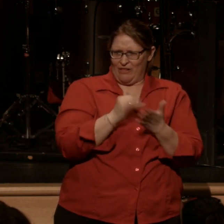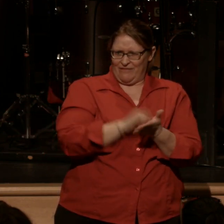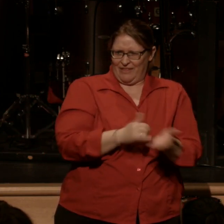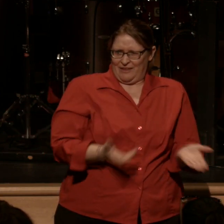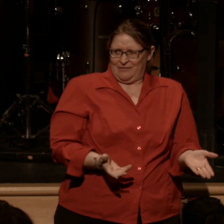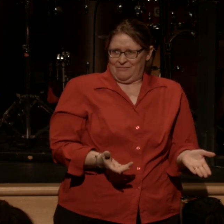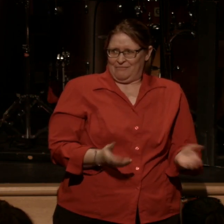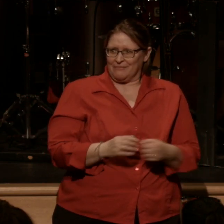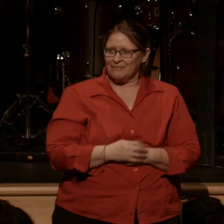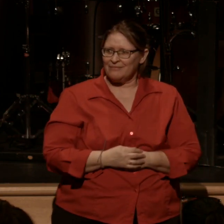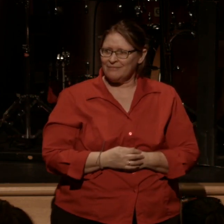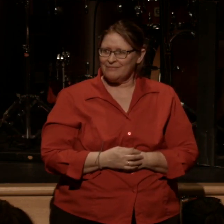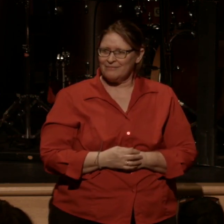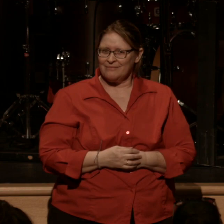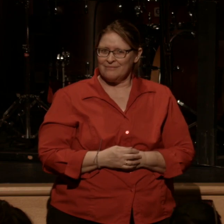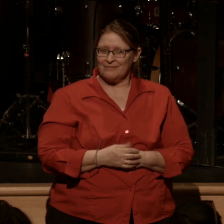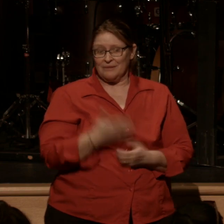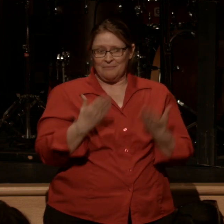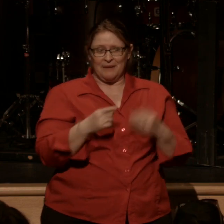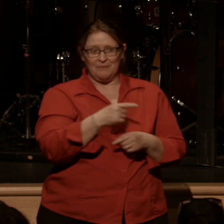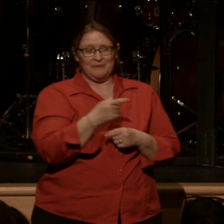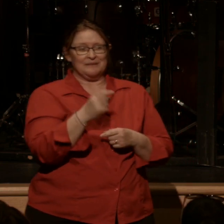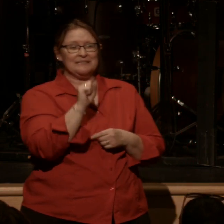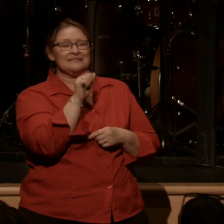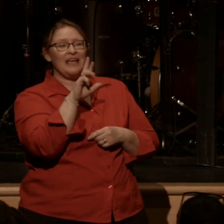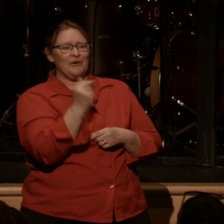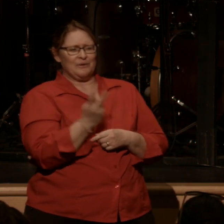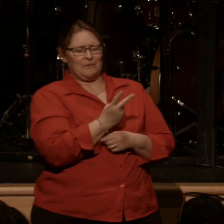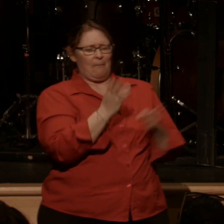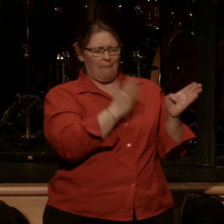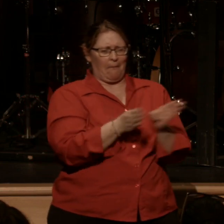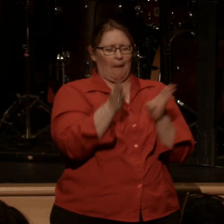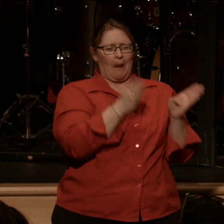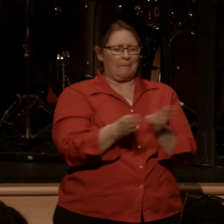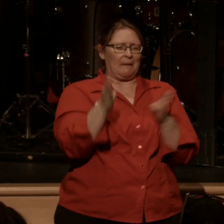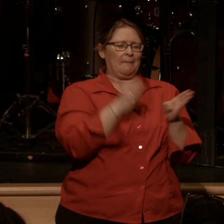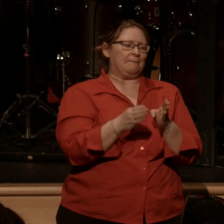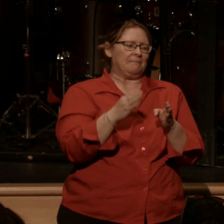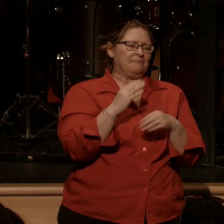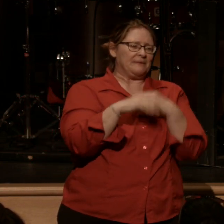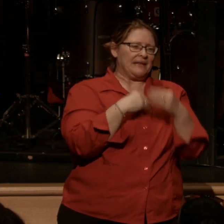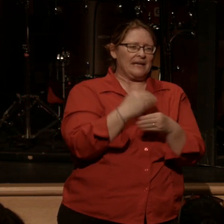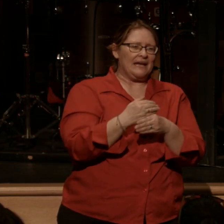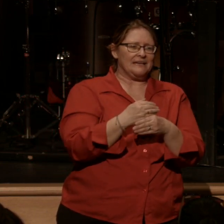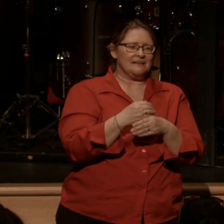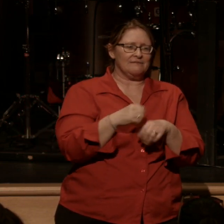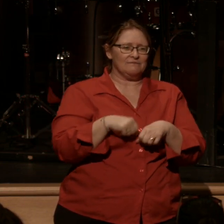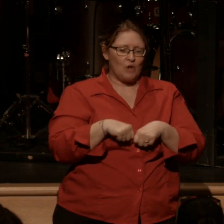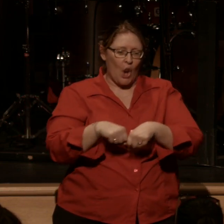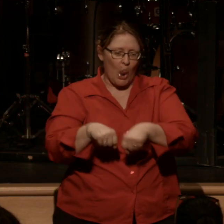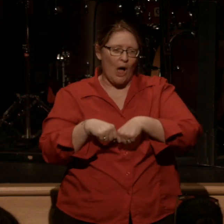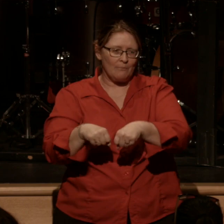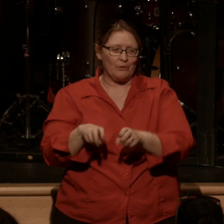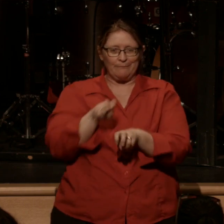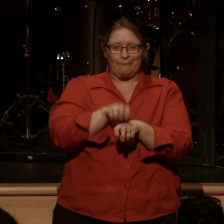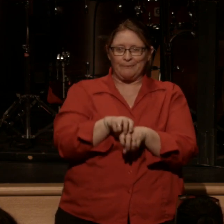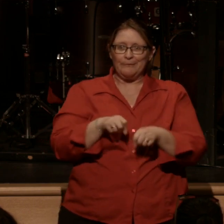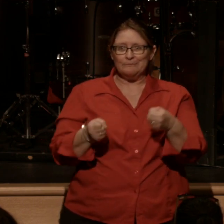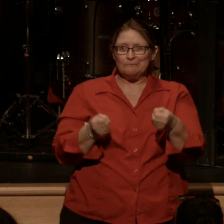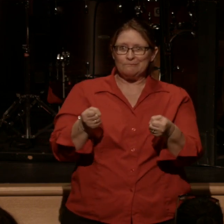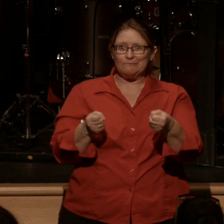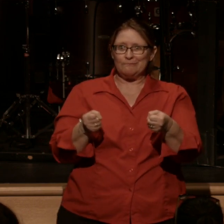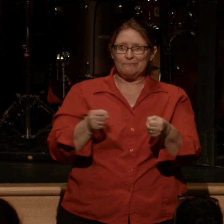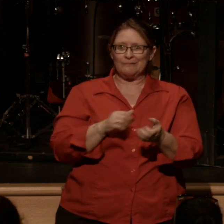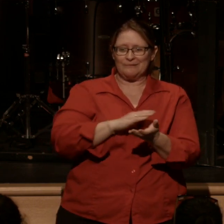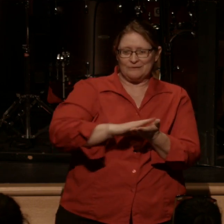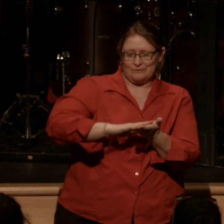this? Maybe him and Sarah began to plan together the type of riding lawnmower that they're going to need for all of this